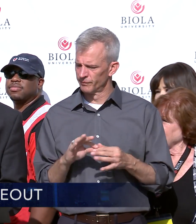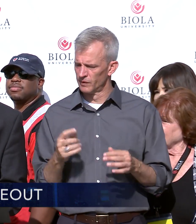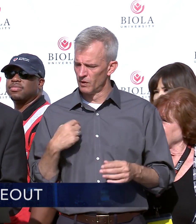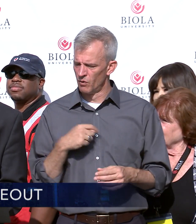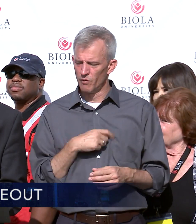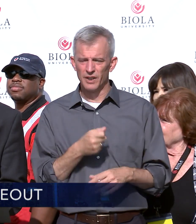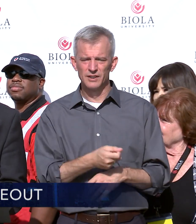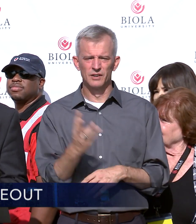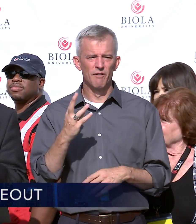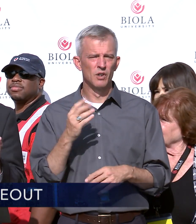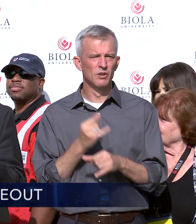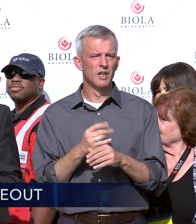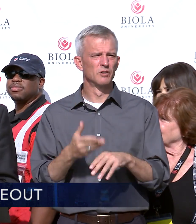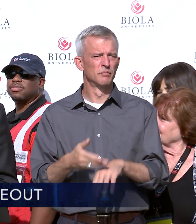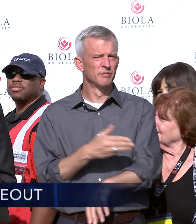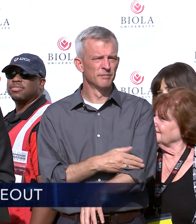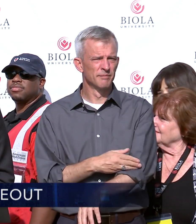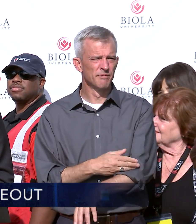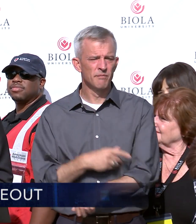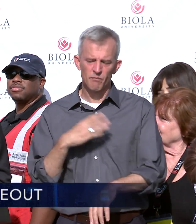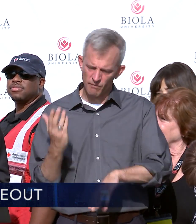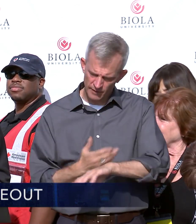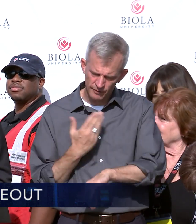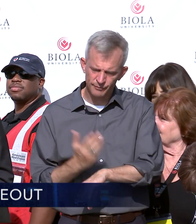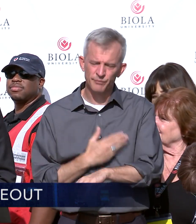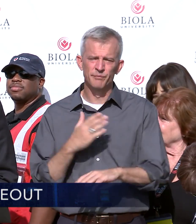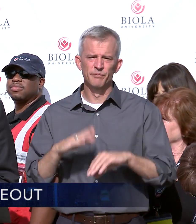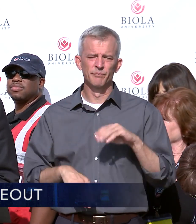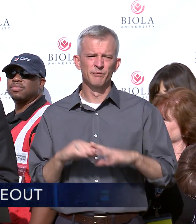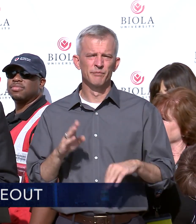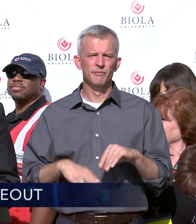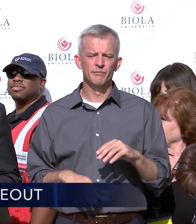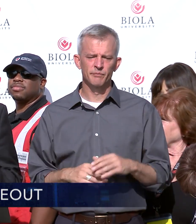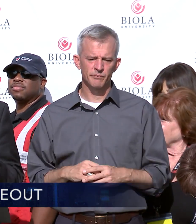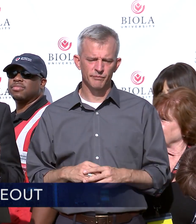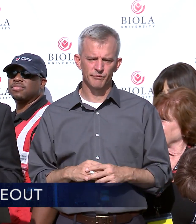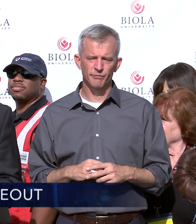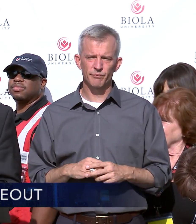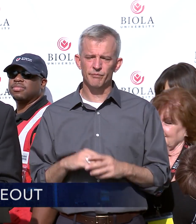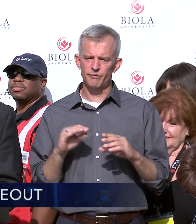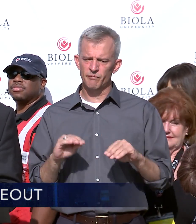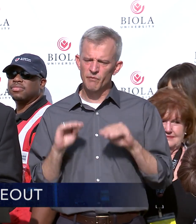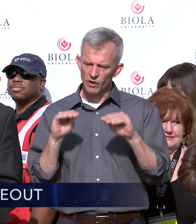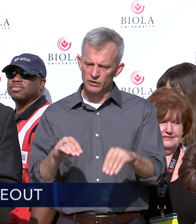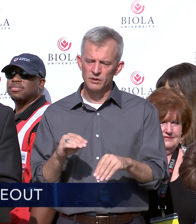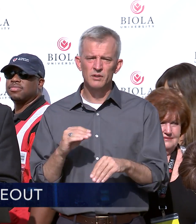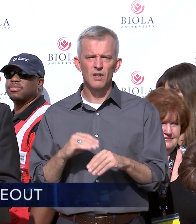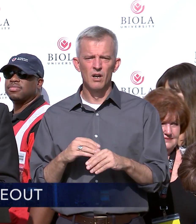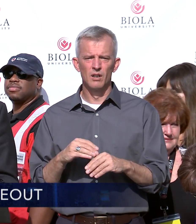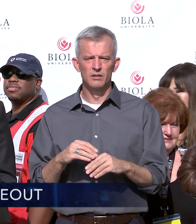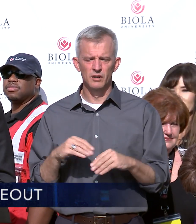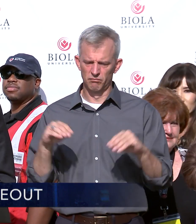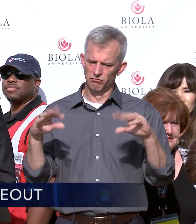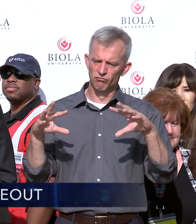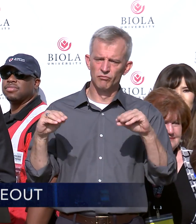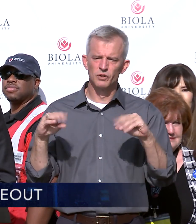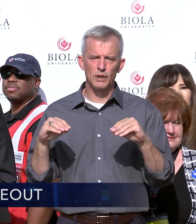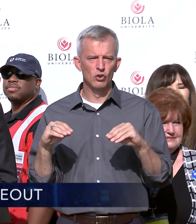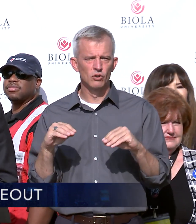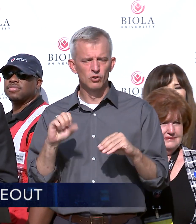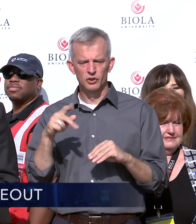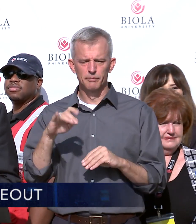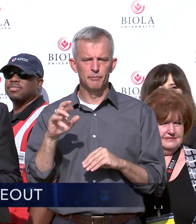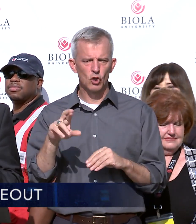campus improvements, including not only retrofitting our buildings, not only installing public address systems, which you will hear this morning,